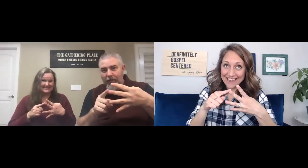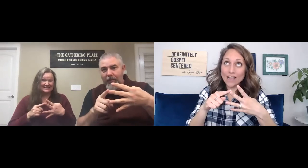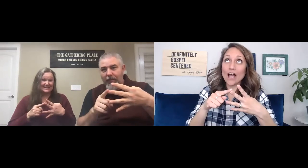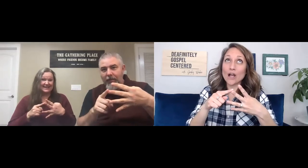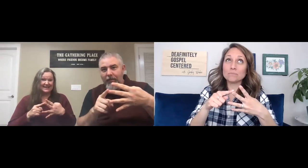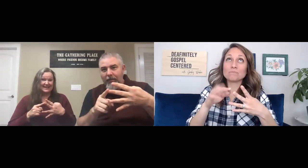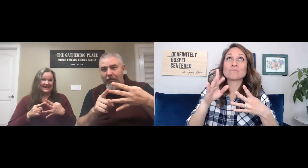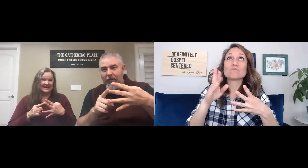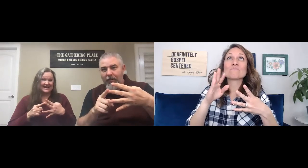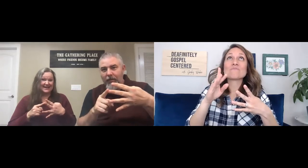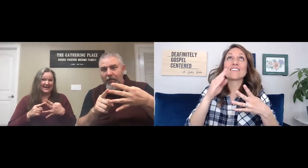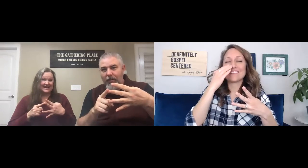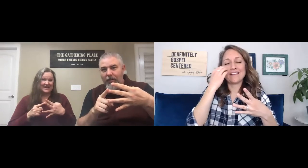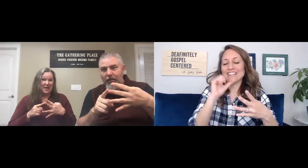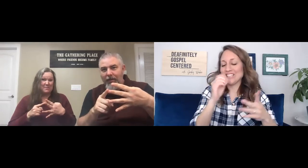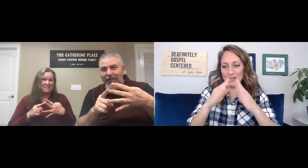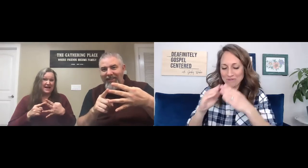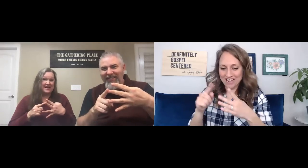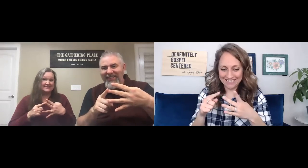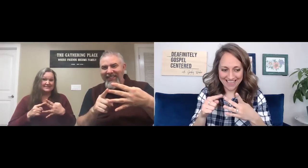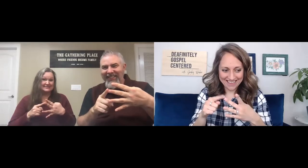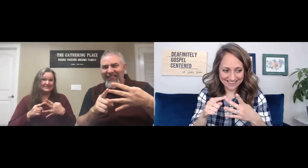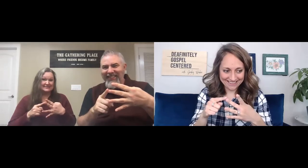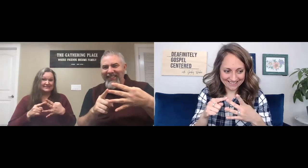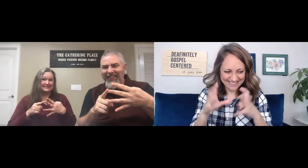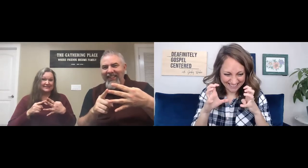The second is not community.